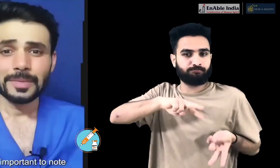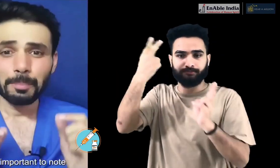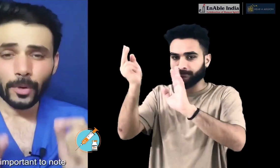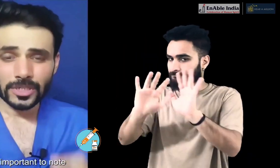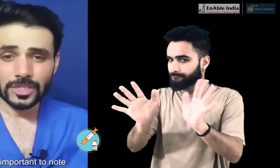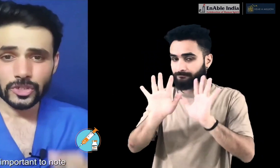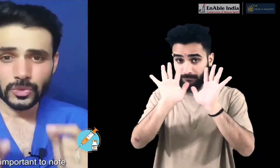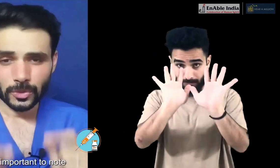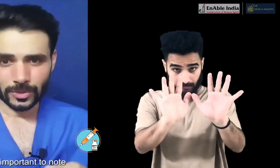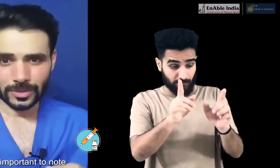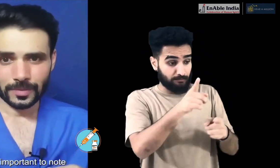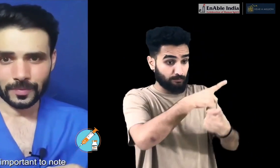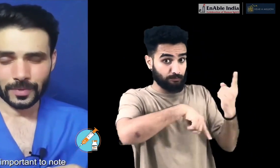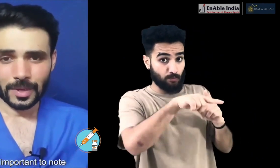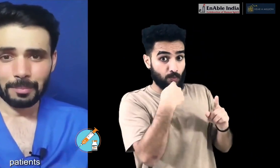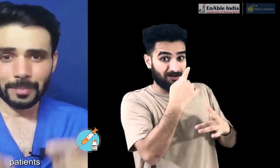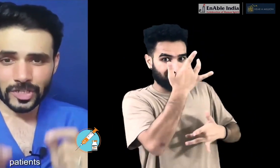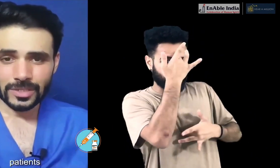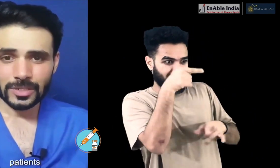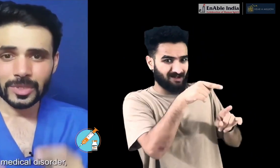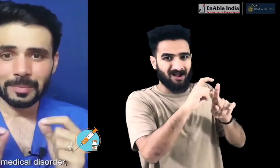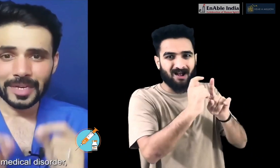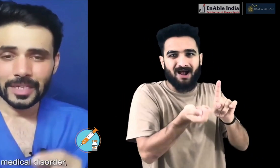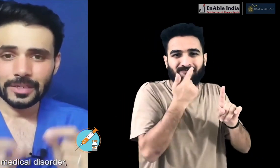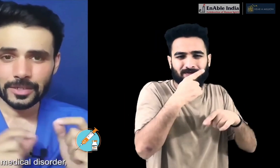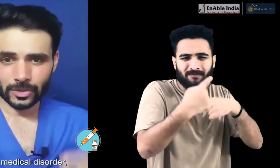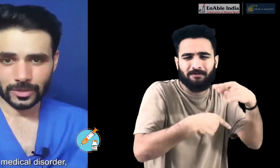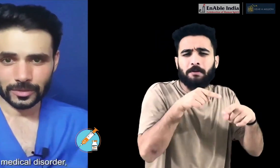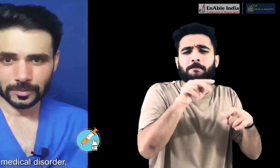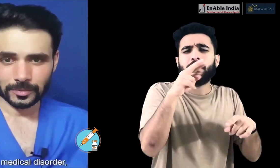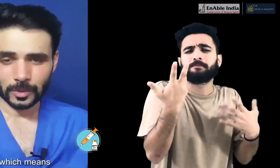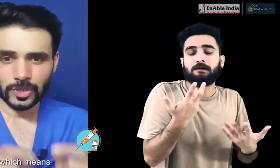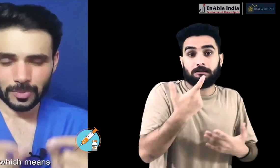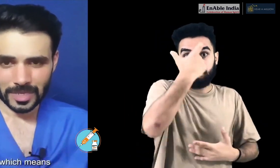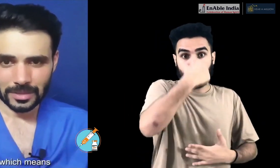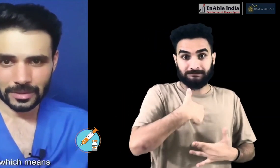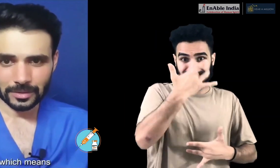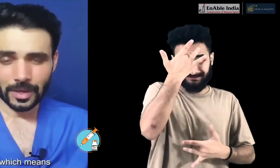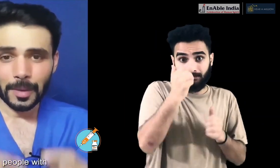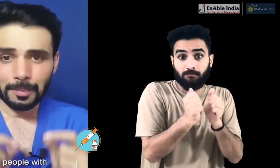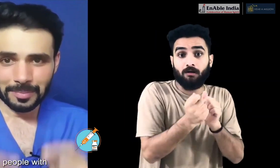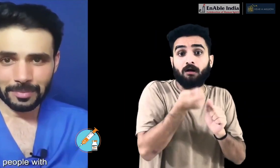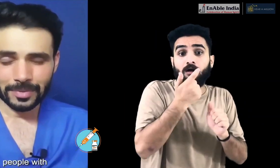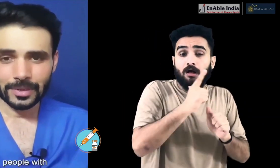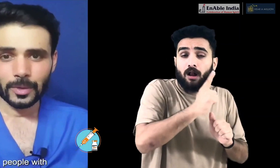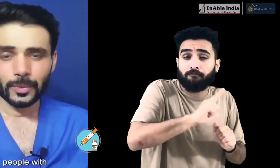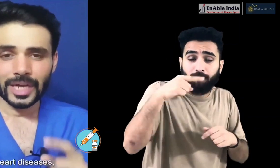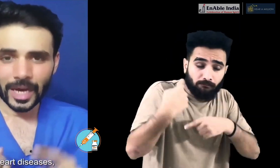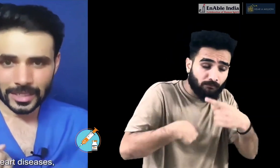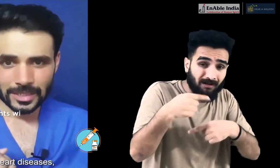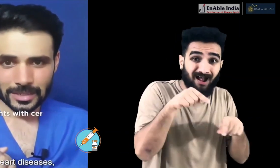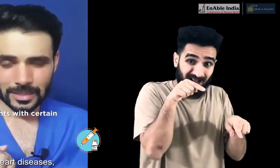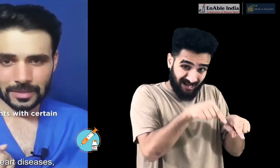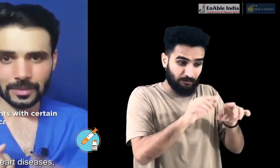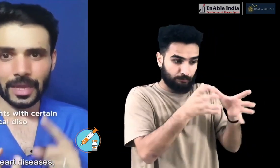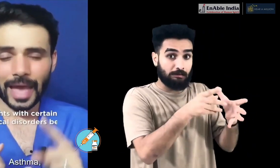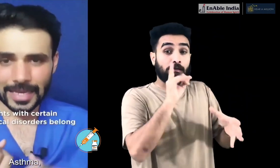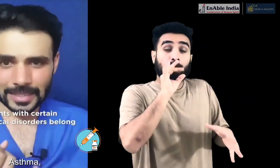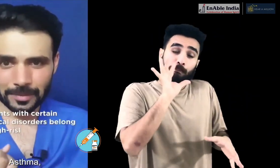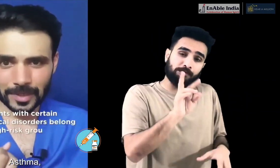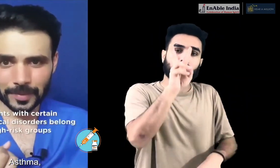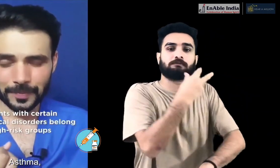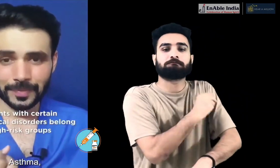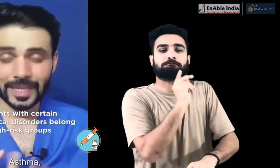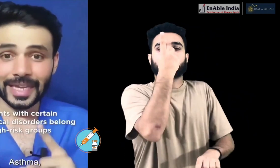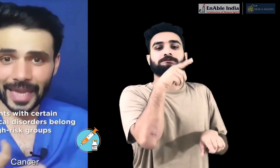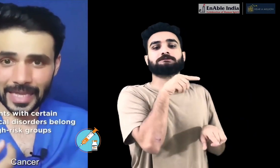It is important to note, patients with medical disorder, which means people with heart disease,